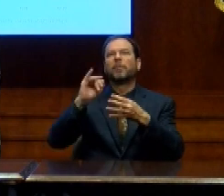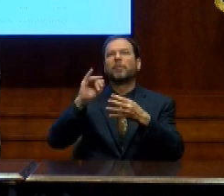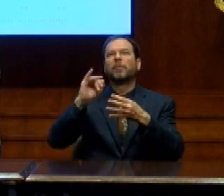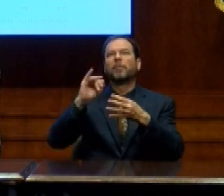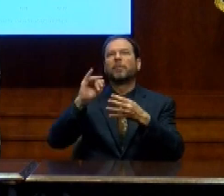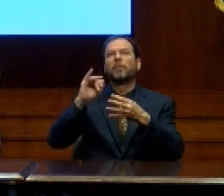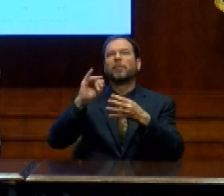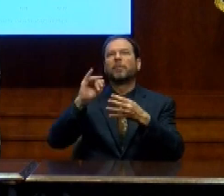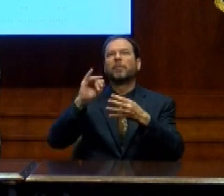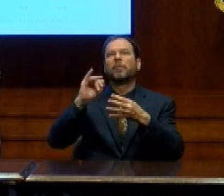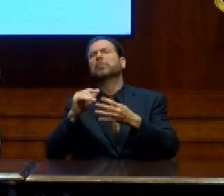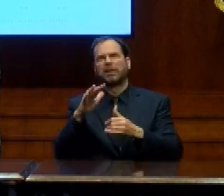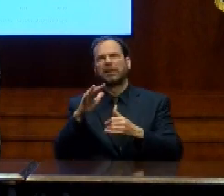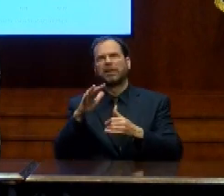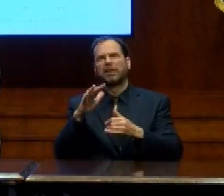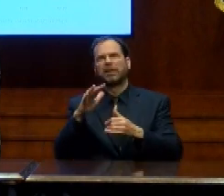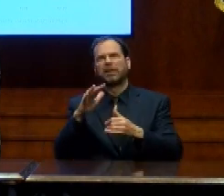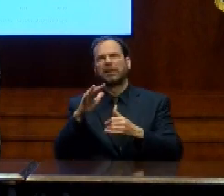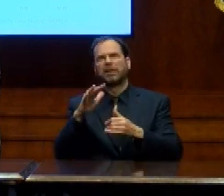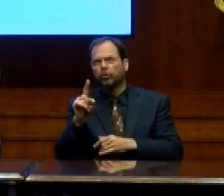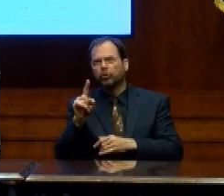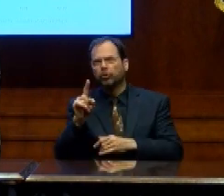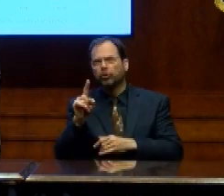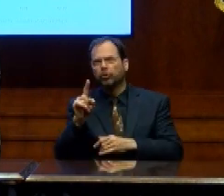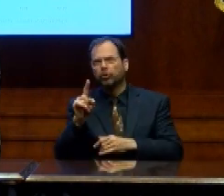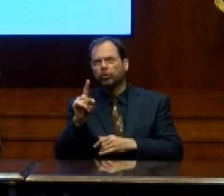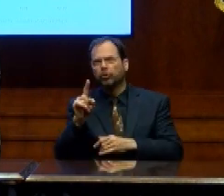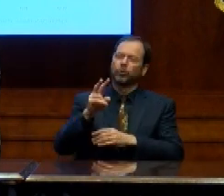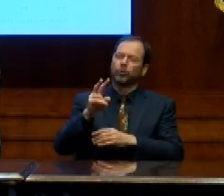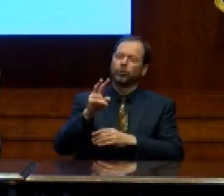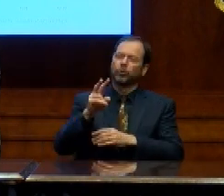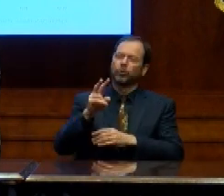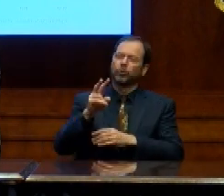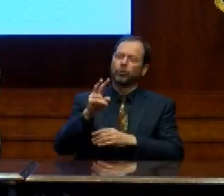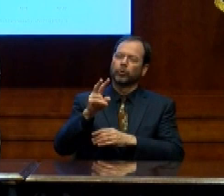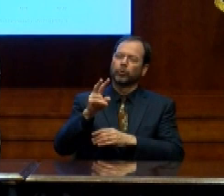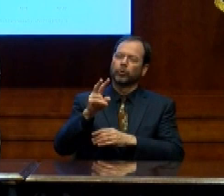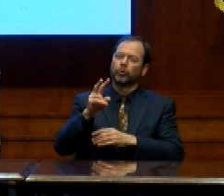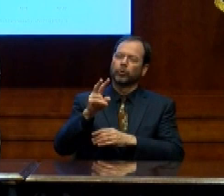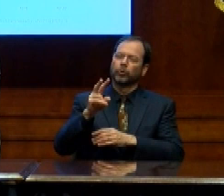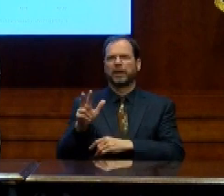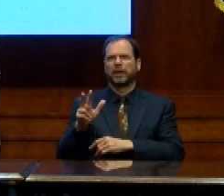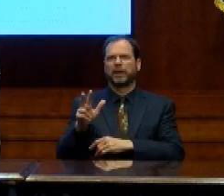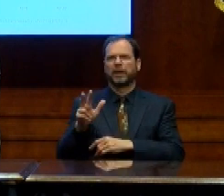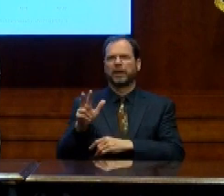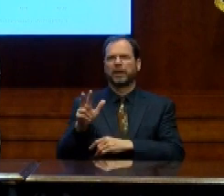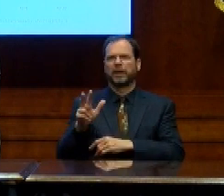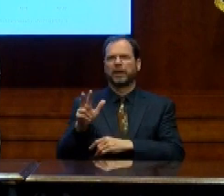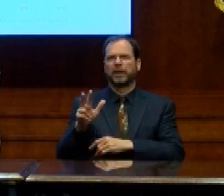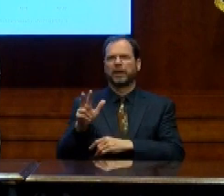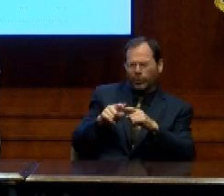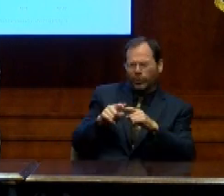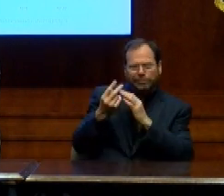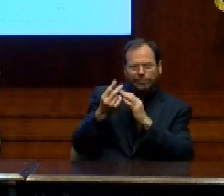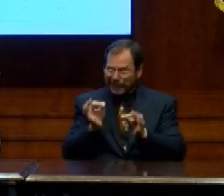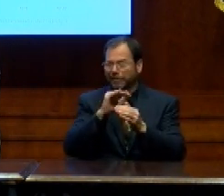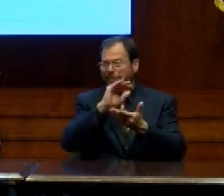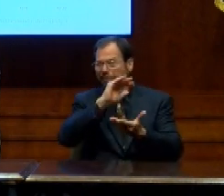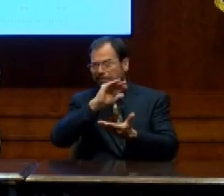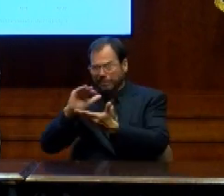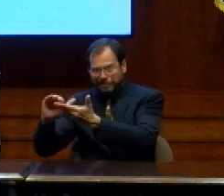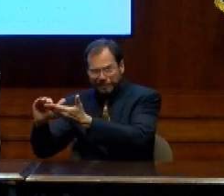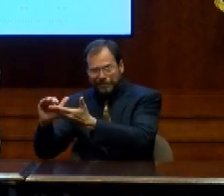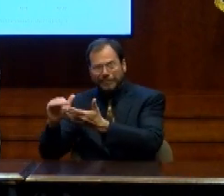mark is 52 and now 43. Again, it's way too early to make any great